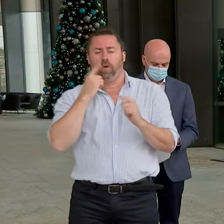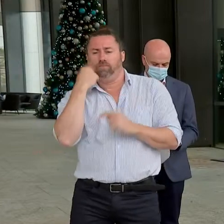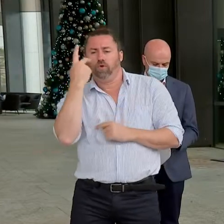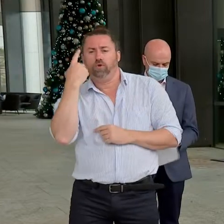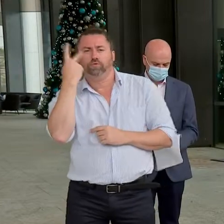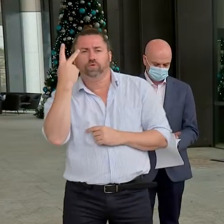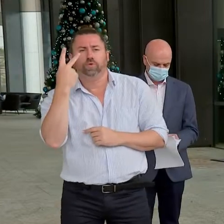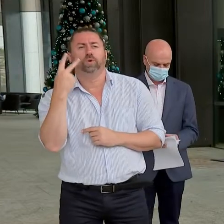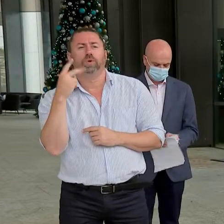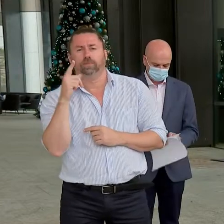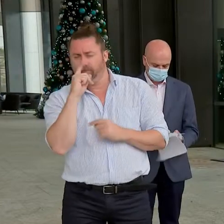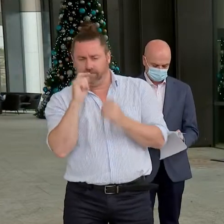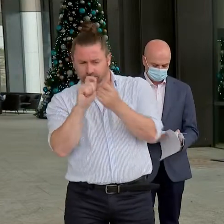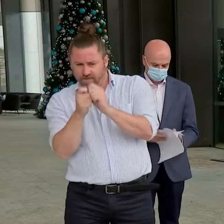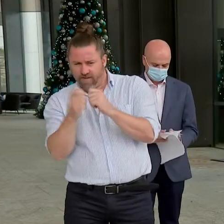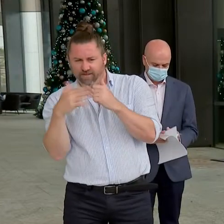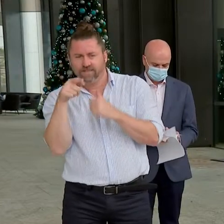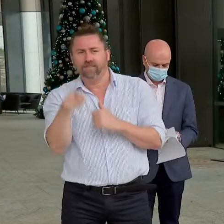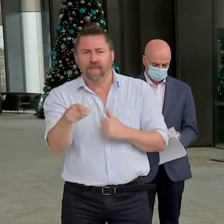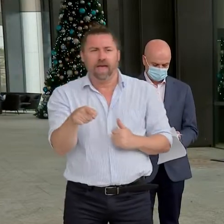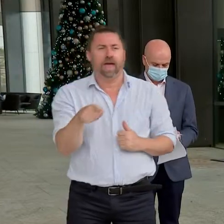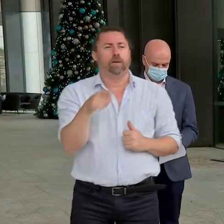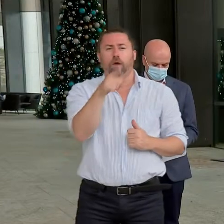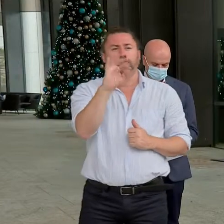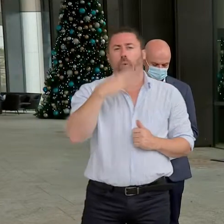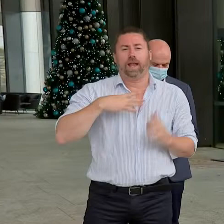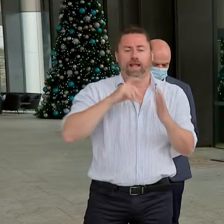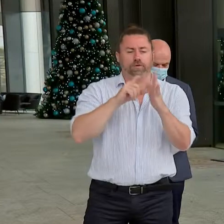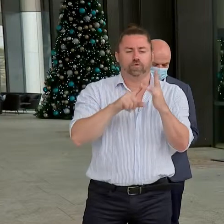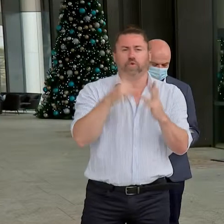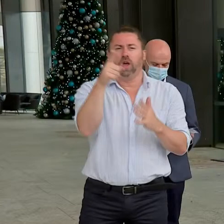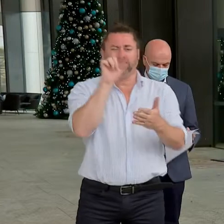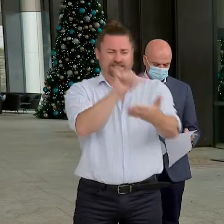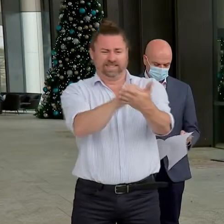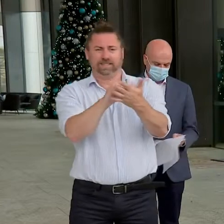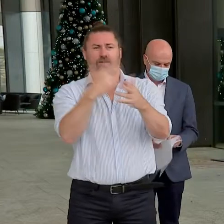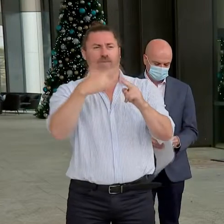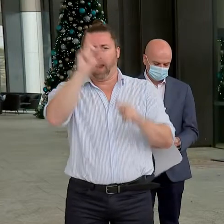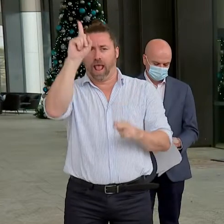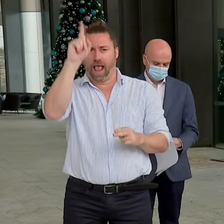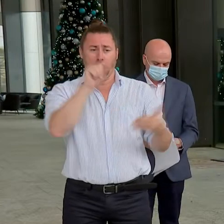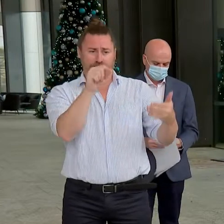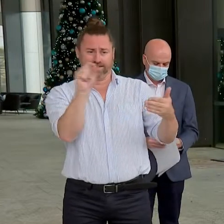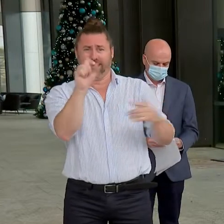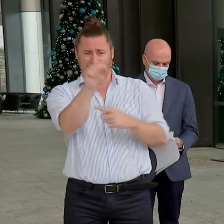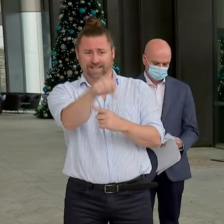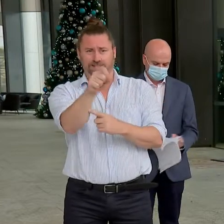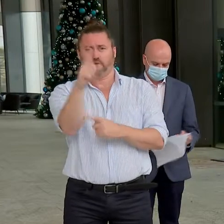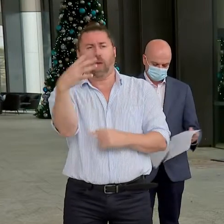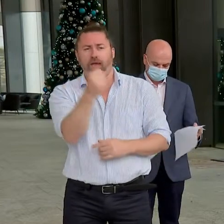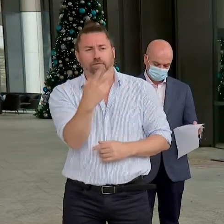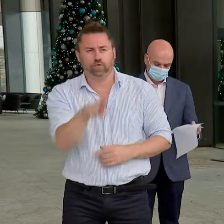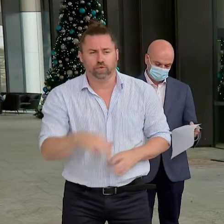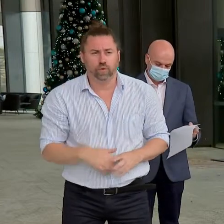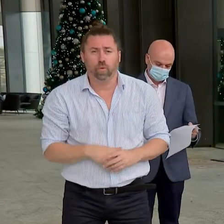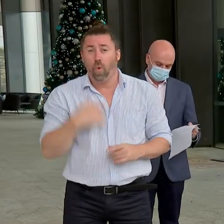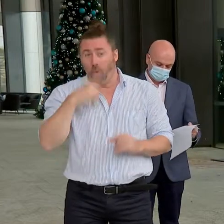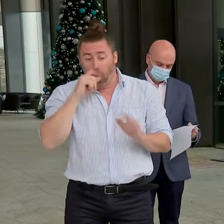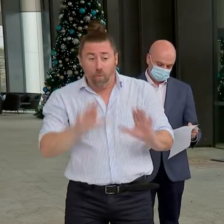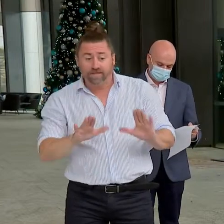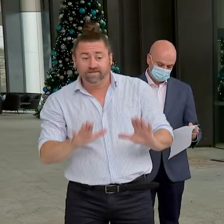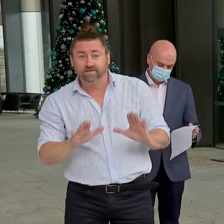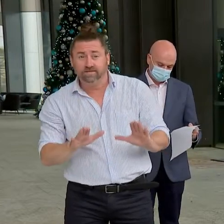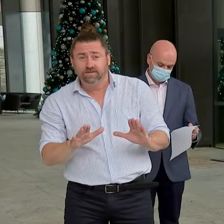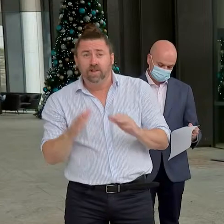you you don't actually have to undertake that test. That's just while we update the system. Now, we could have waited a couple of days while we updated